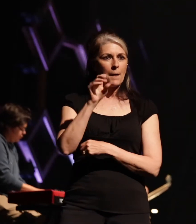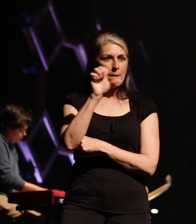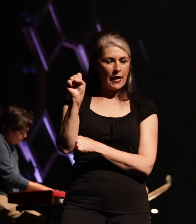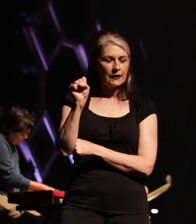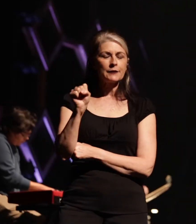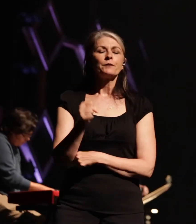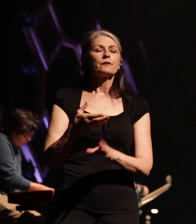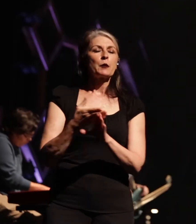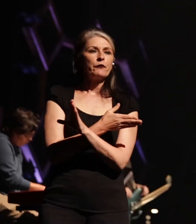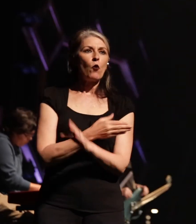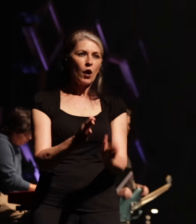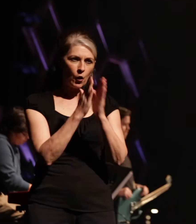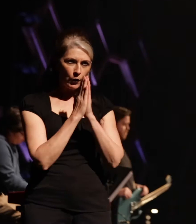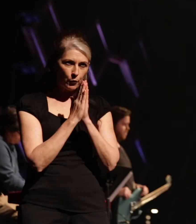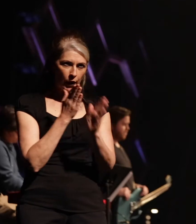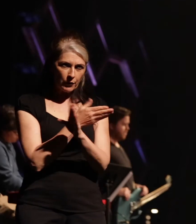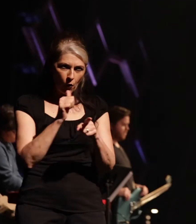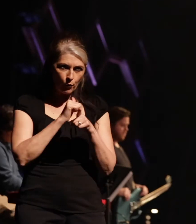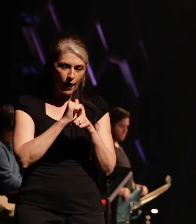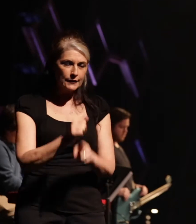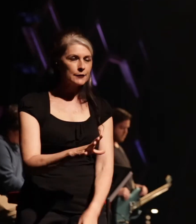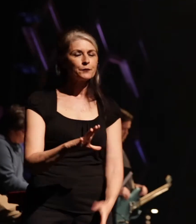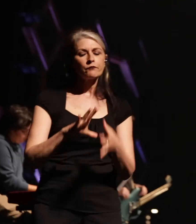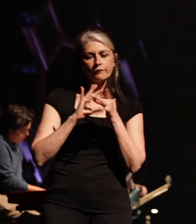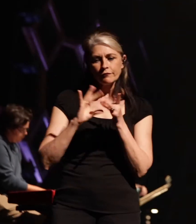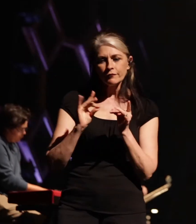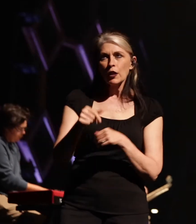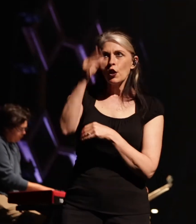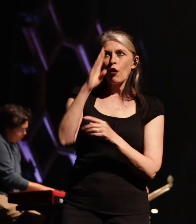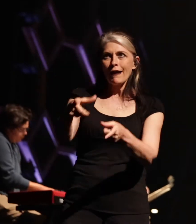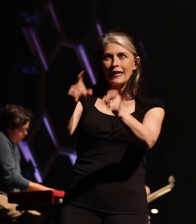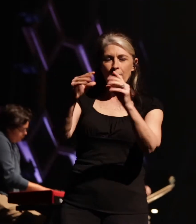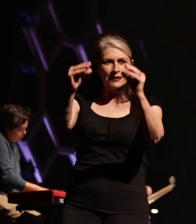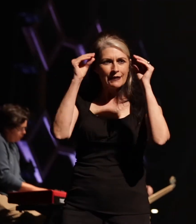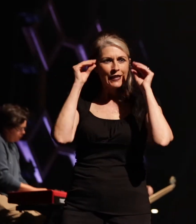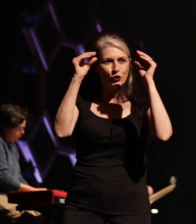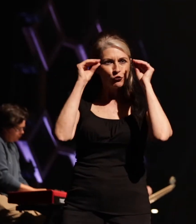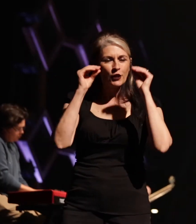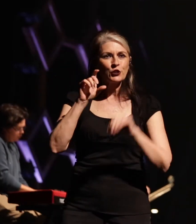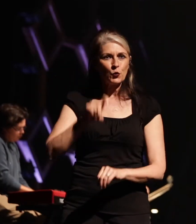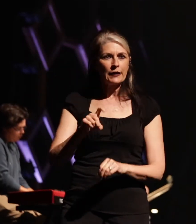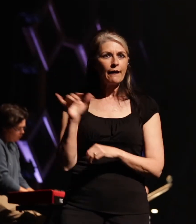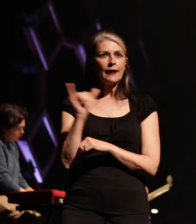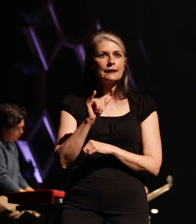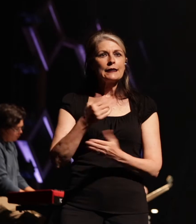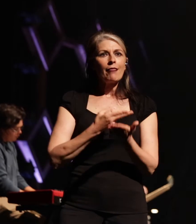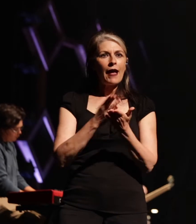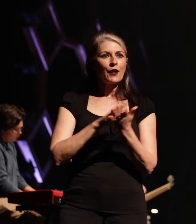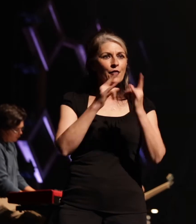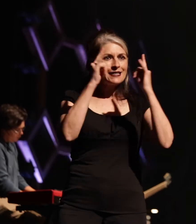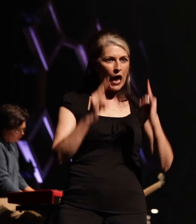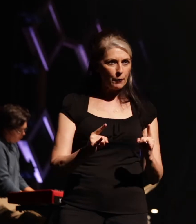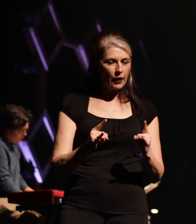huddle, right before we were rehearsing, he mentioned that God has given us the instructions that we need. much like a tabernacle, God